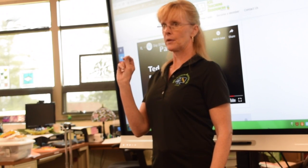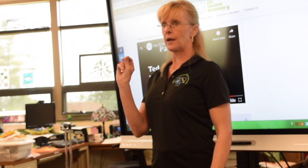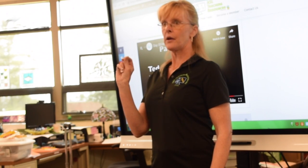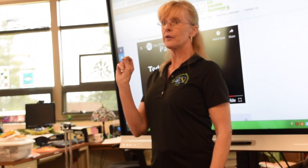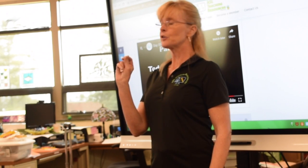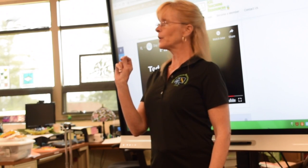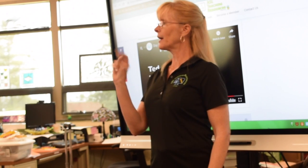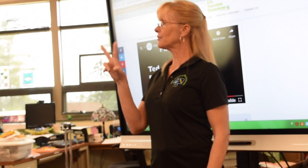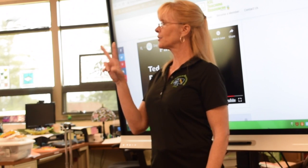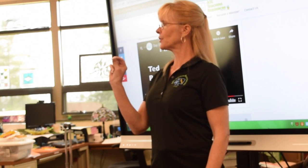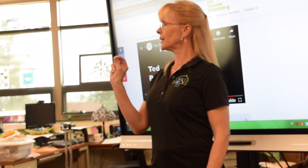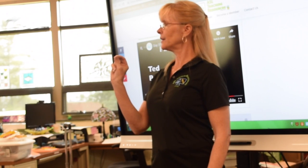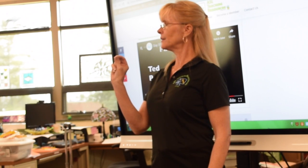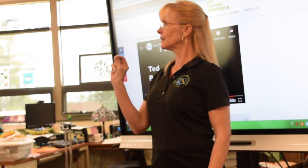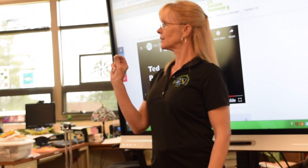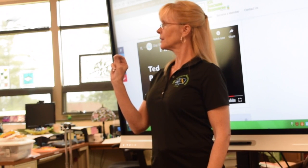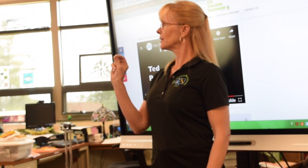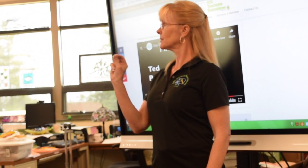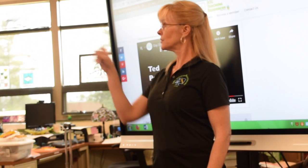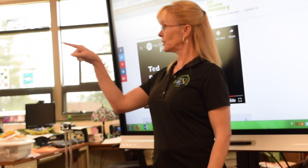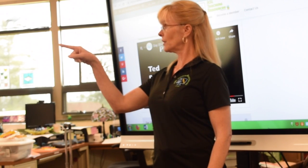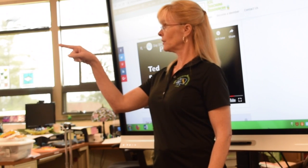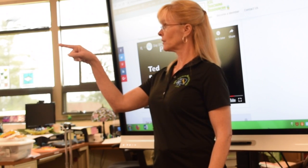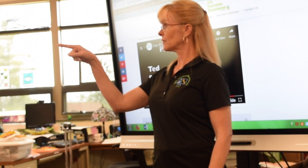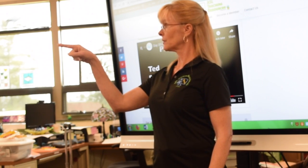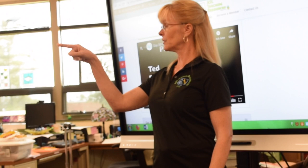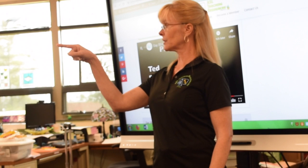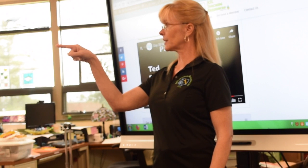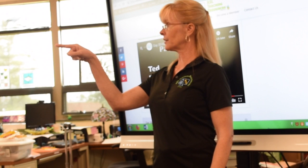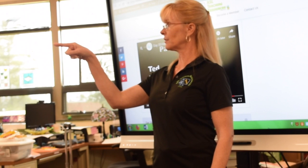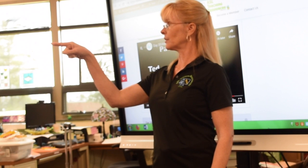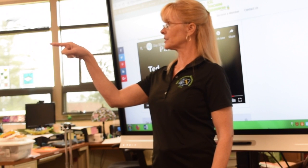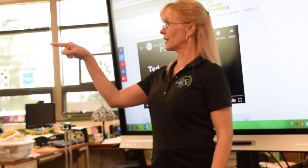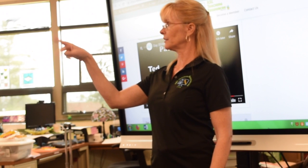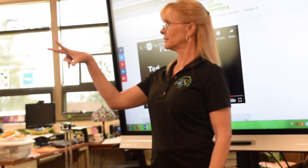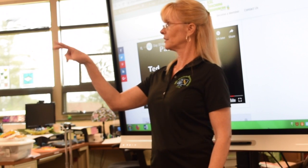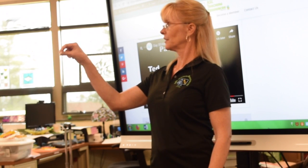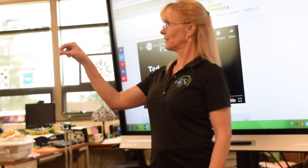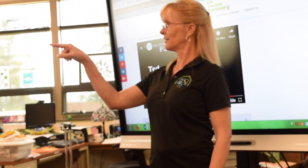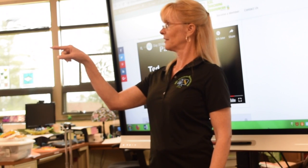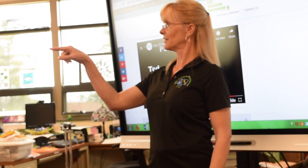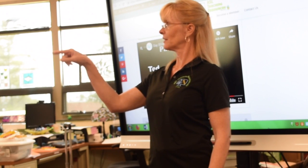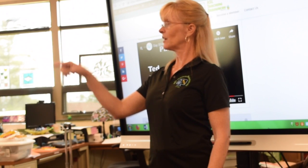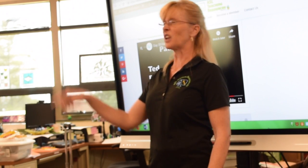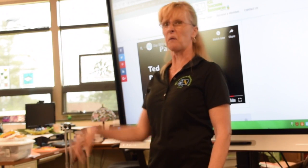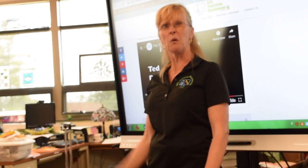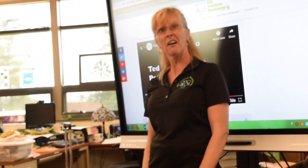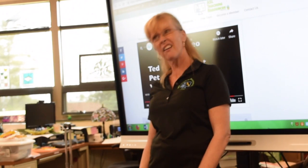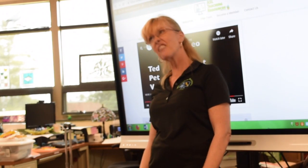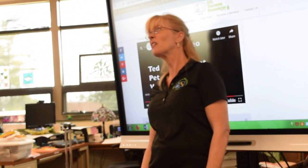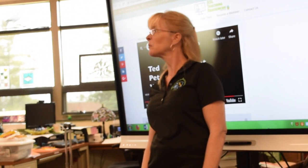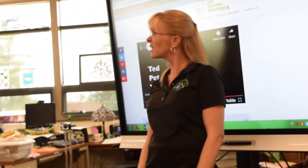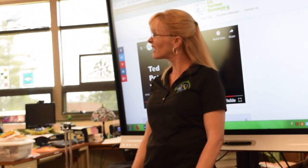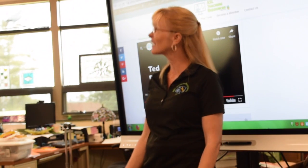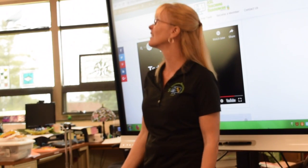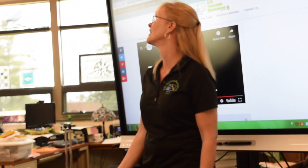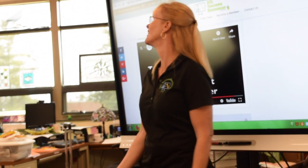Okay, so we have 30. Do you know? You look like you know sign. No. I'm just